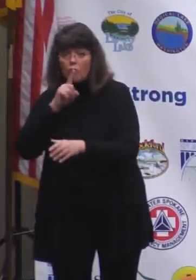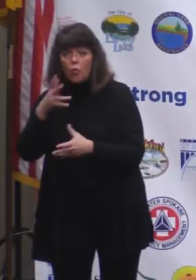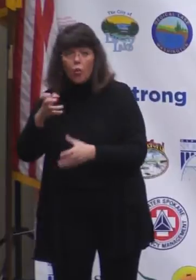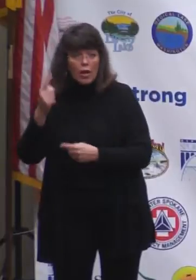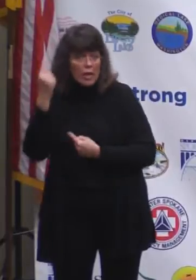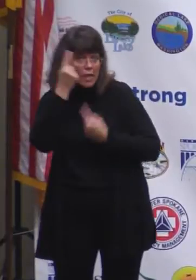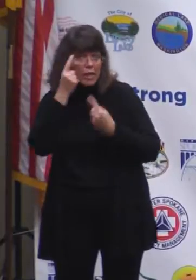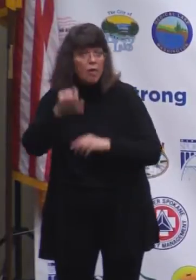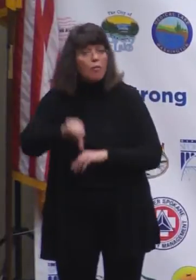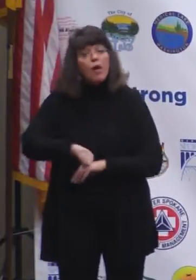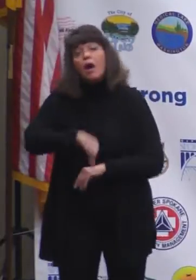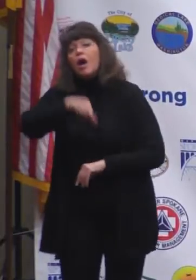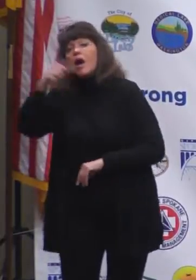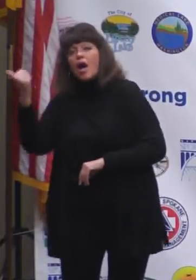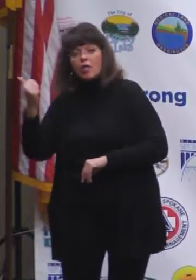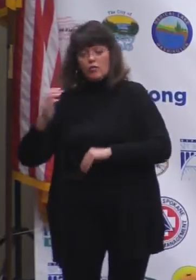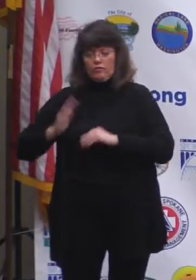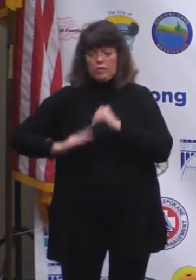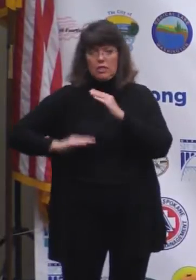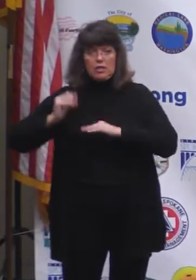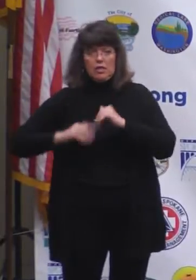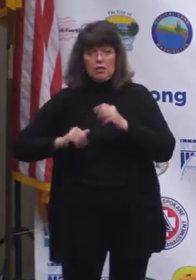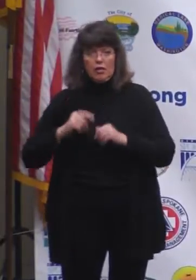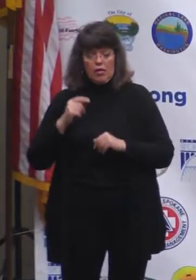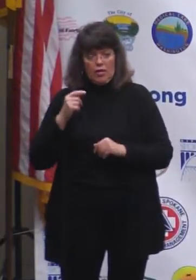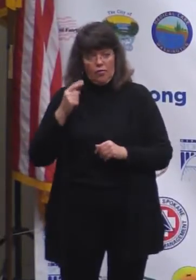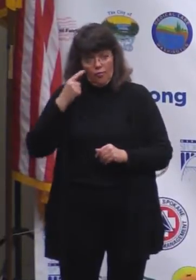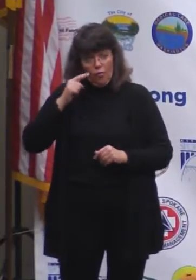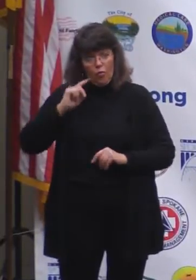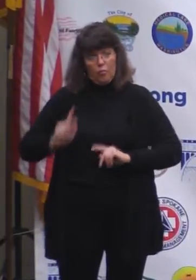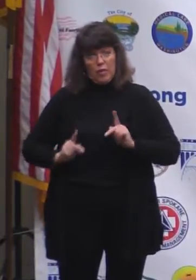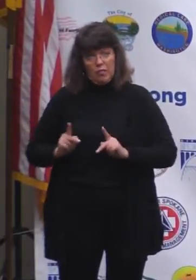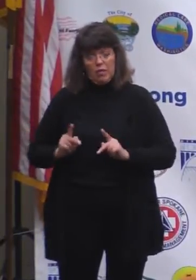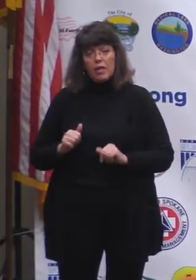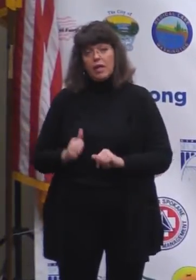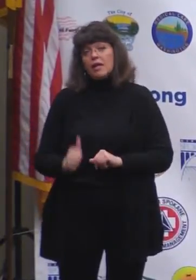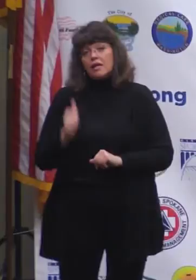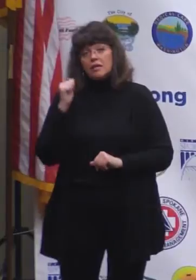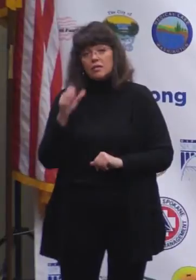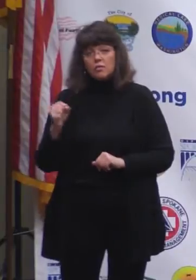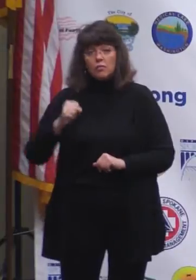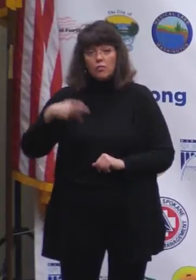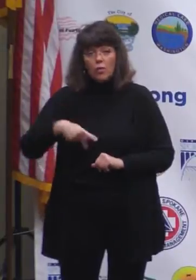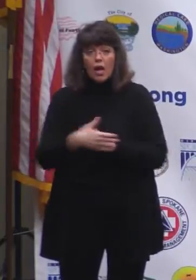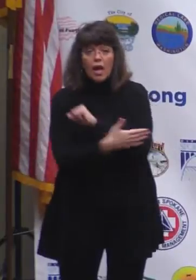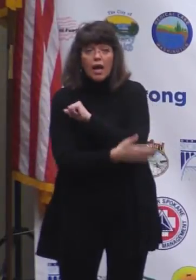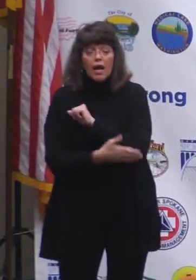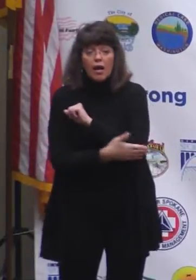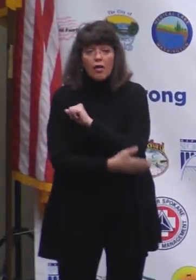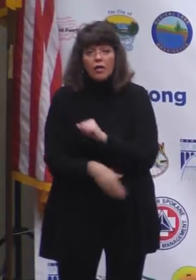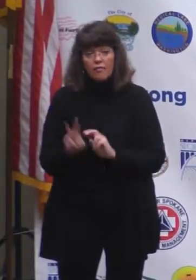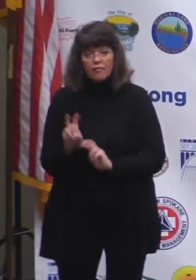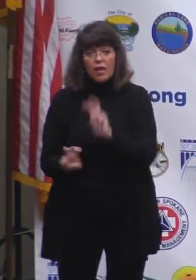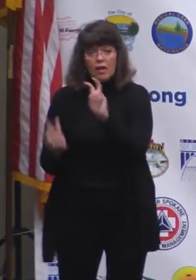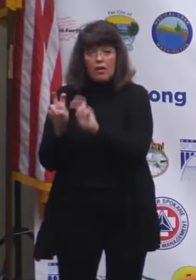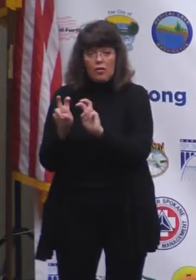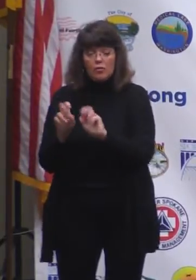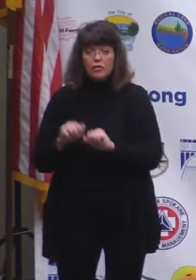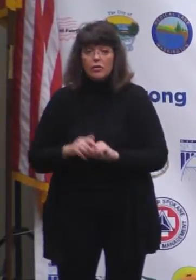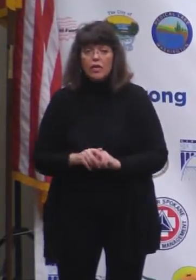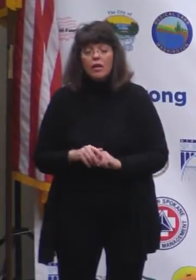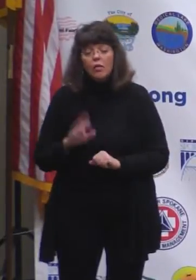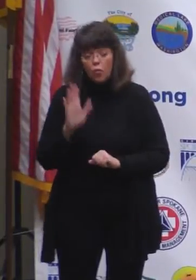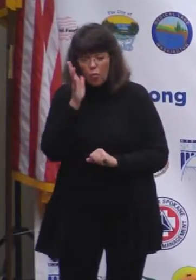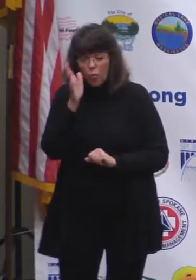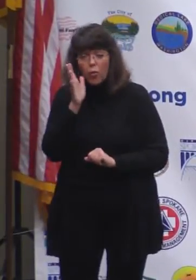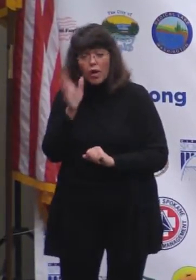Spokane County Fairgrounds. Details are still being worked out on that, but the intent of that location would be to establish a place for anyone